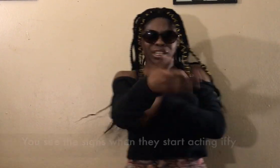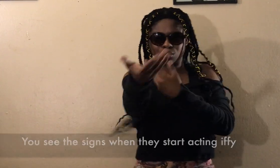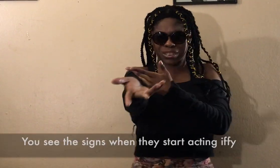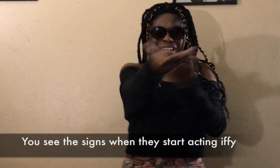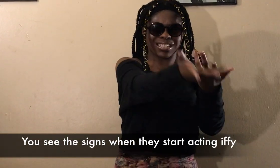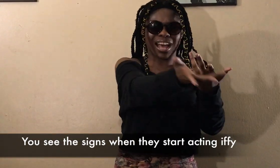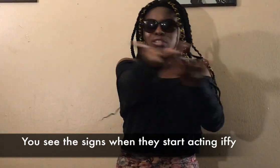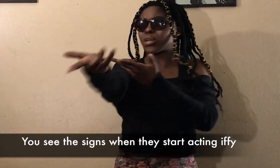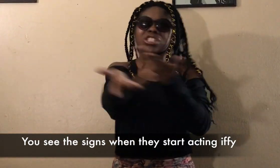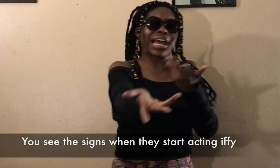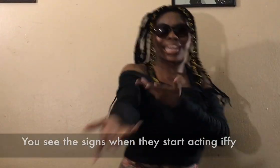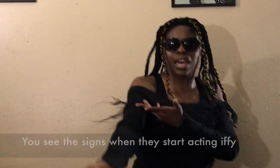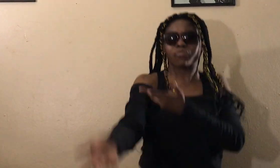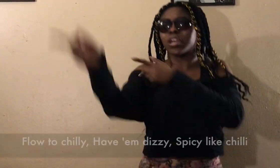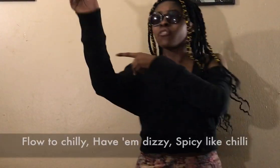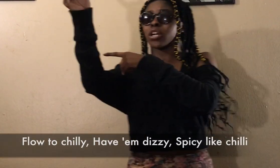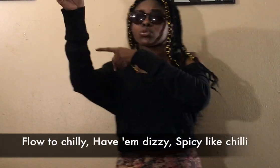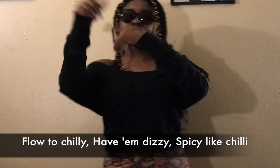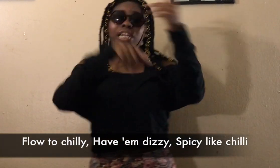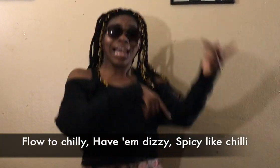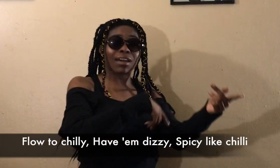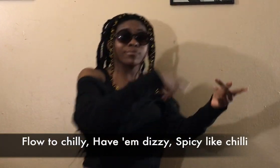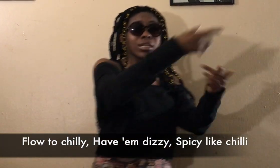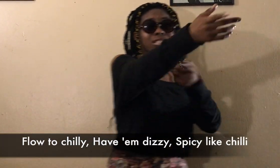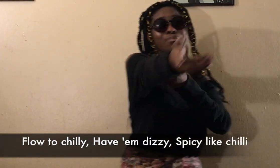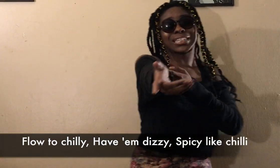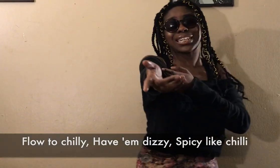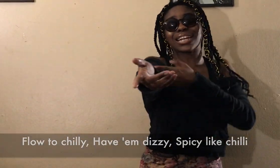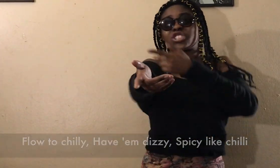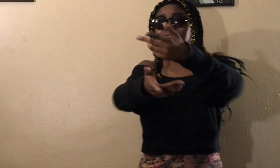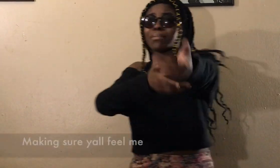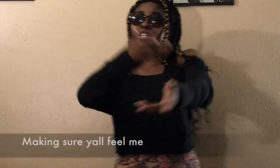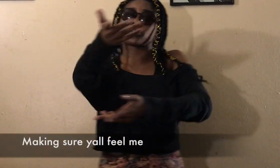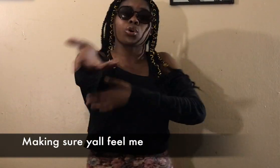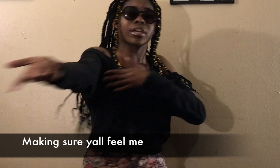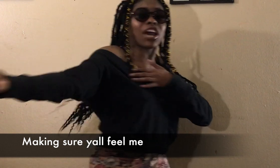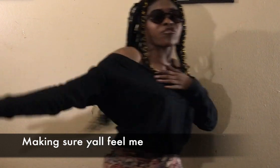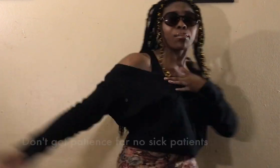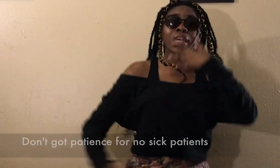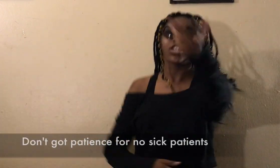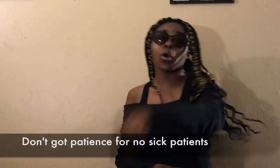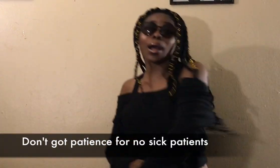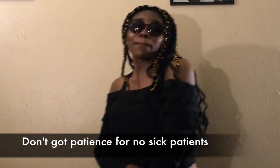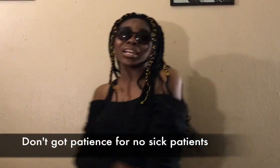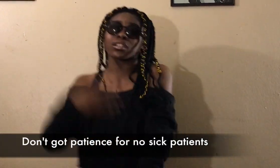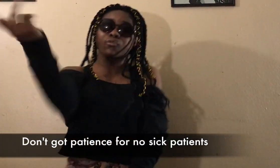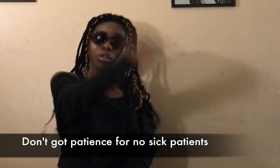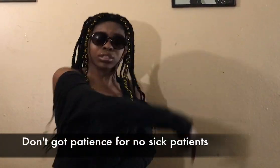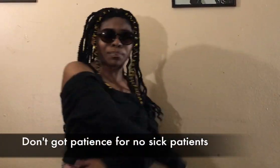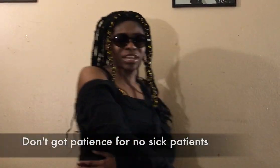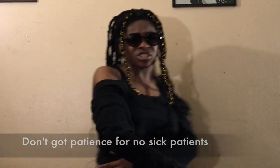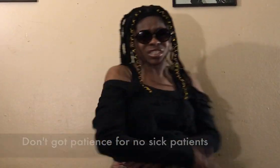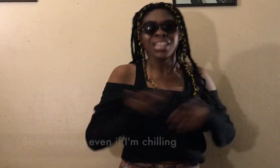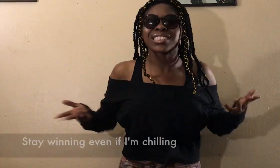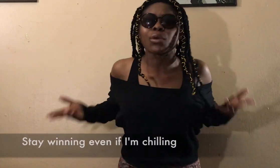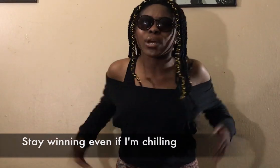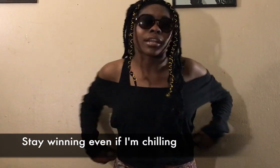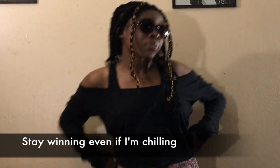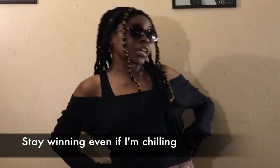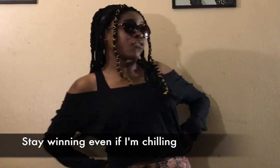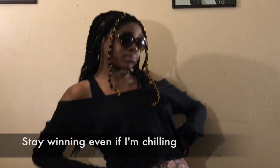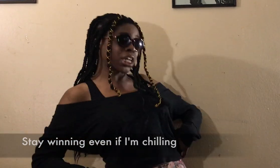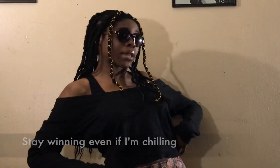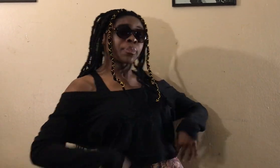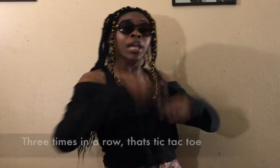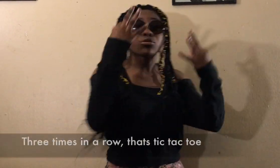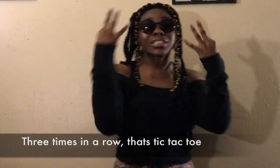people be tricky, you see the signs when they start get iffy. Those who chilly, having dizzy, spicy, light chilly, making sure y'all feel me. Don't got patience for no sick patients. Stay